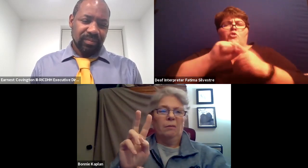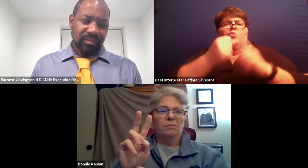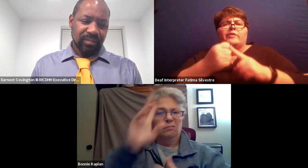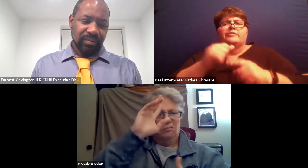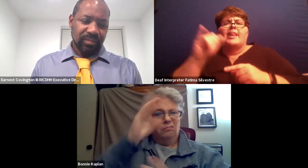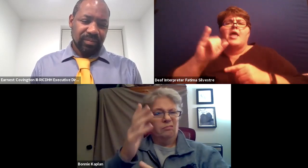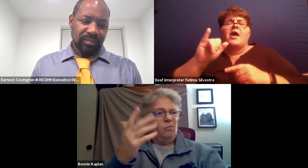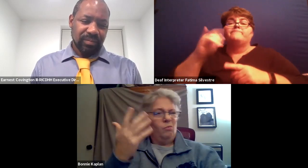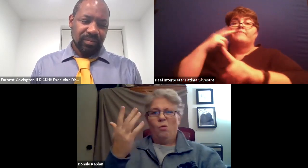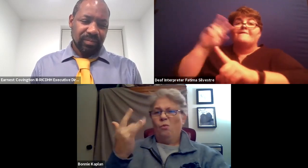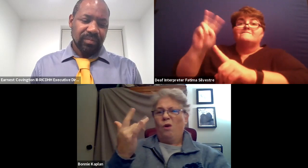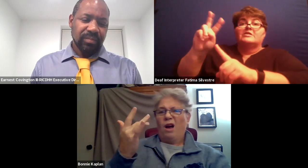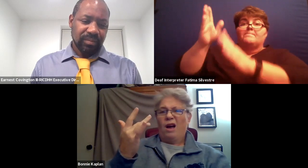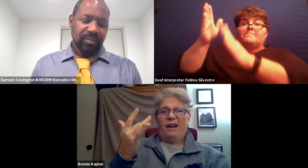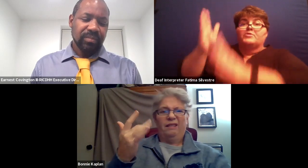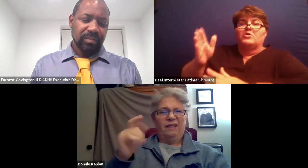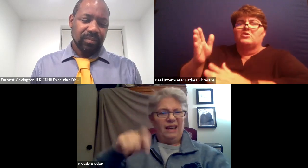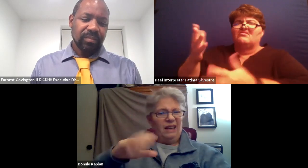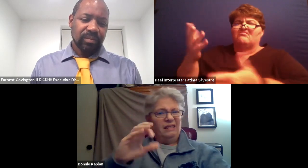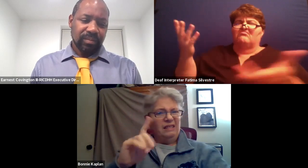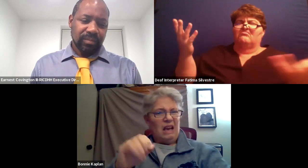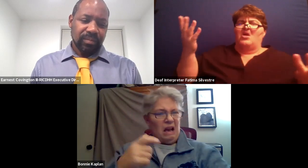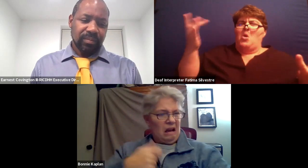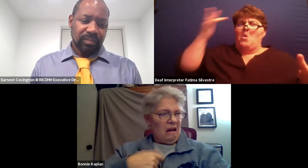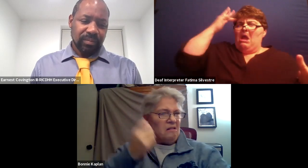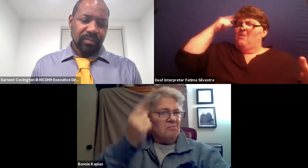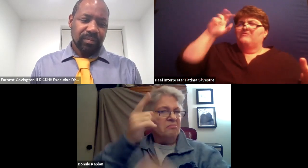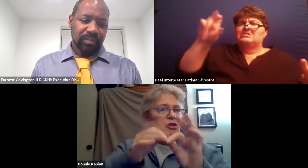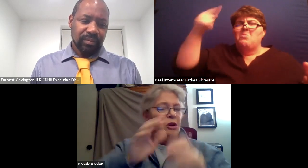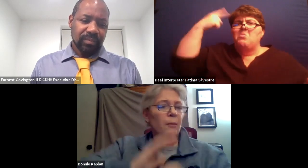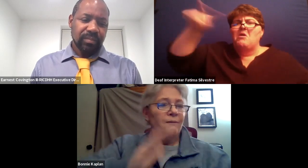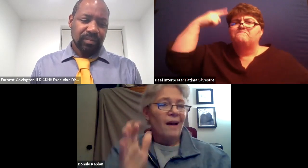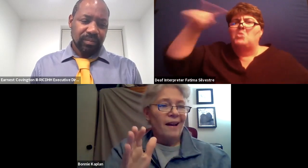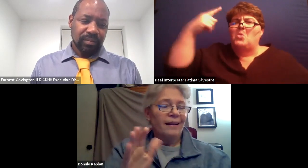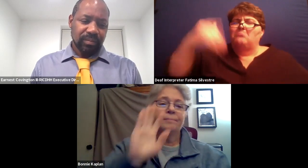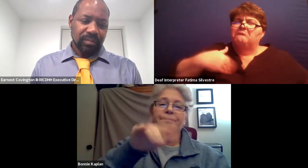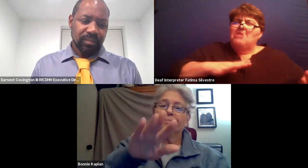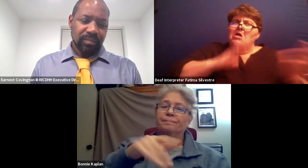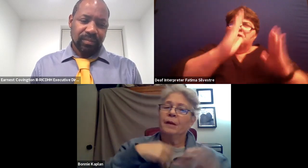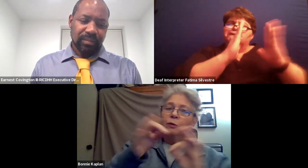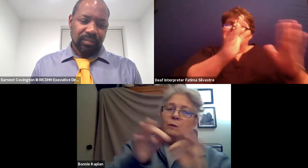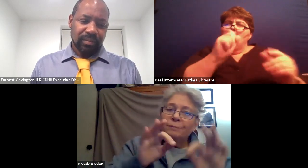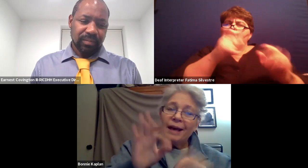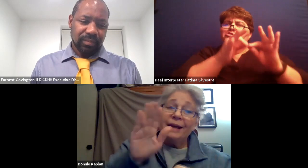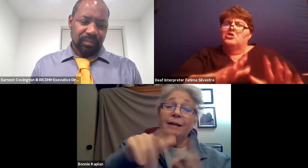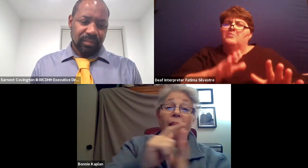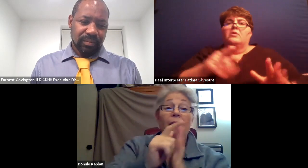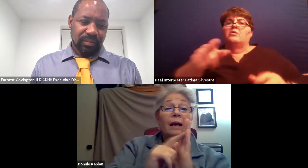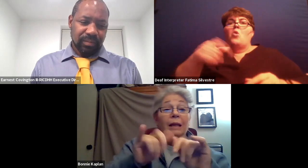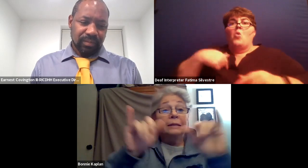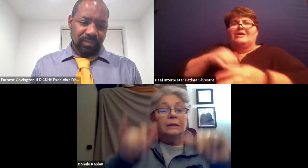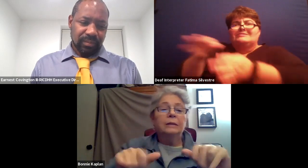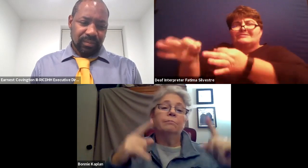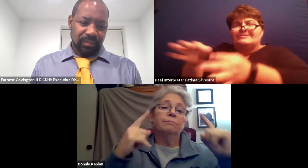If you face a situation where you're a victim and you don't understand why you need a certified interpreter, a certified